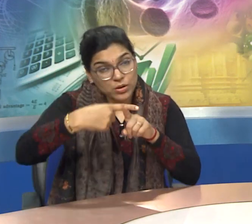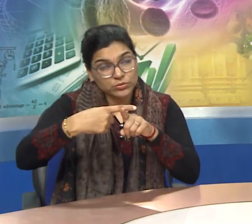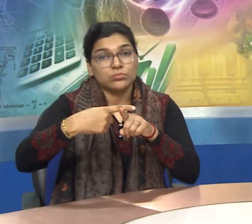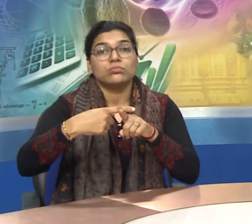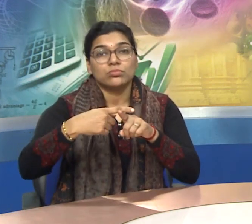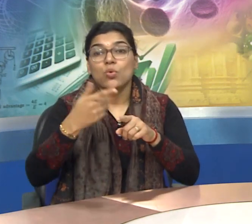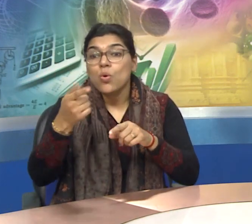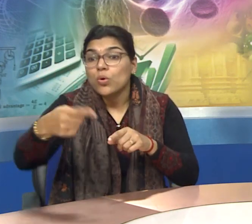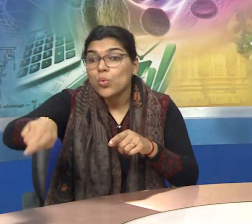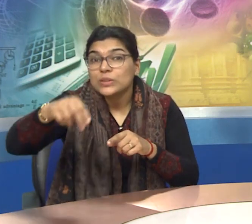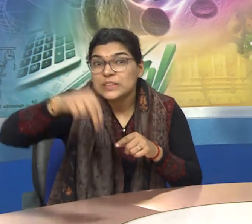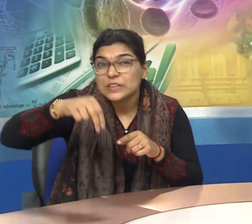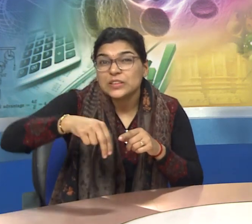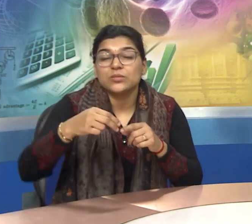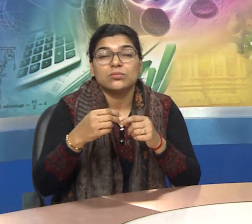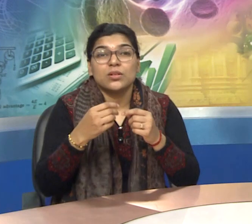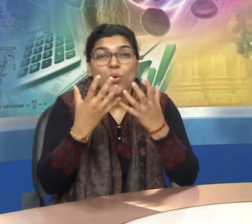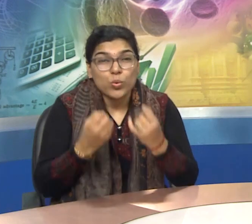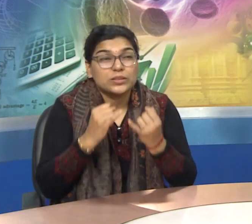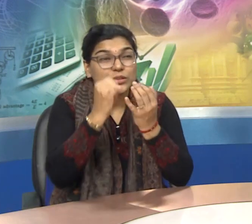And there is also demand for different kinds of information.